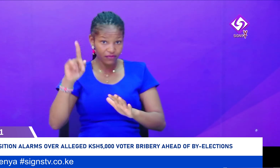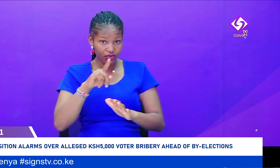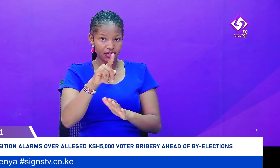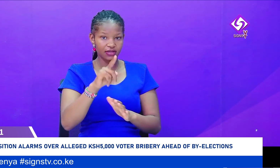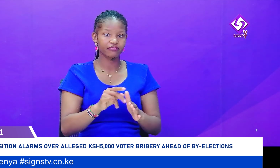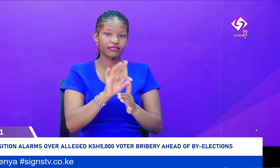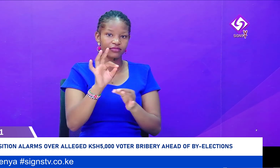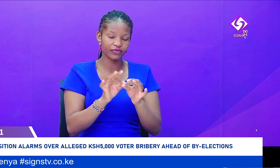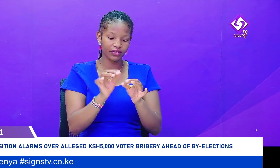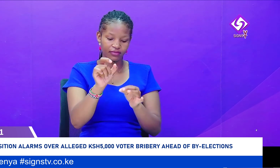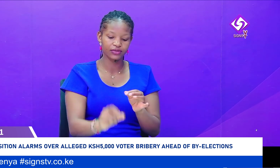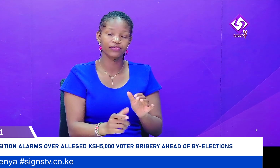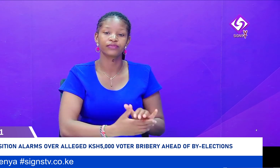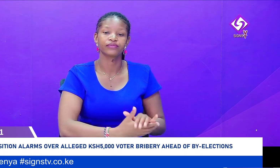Let's take a watch.